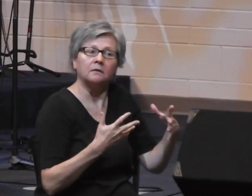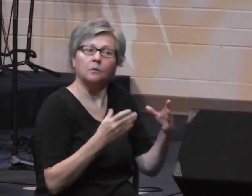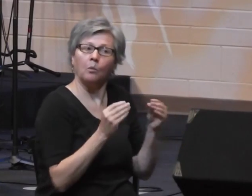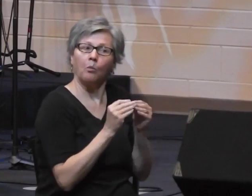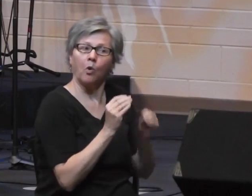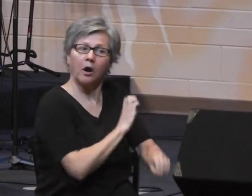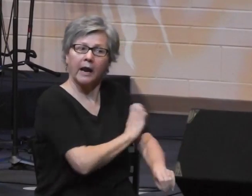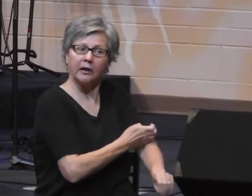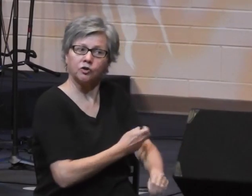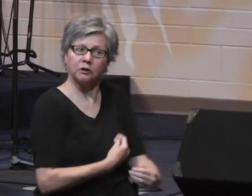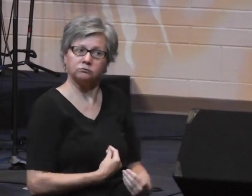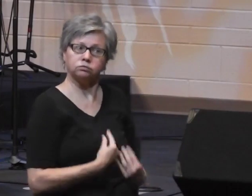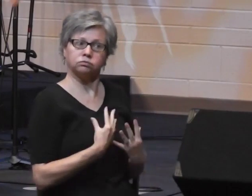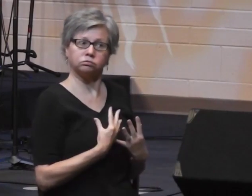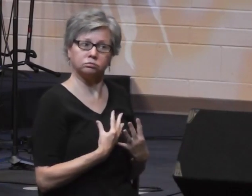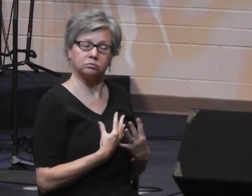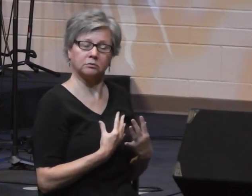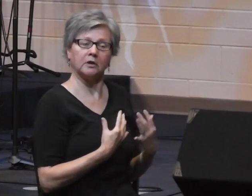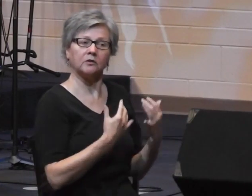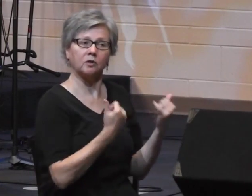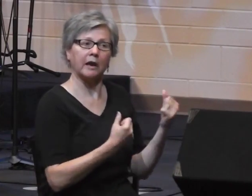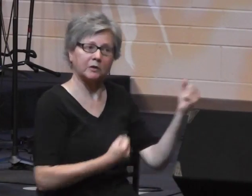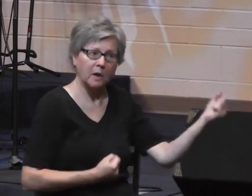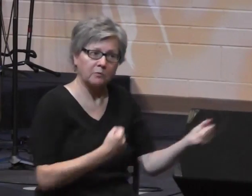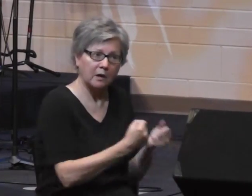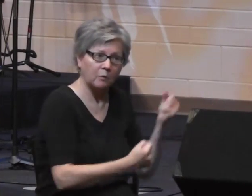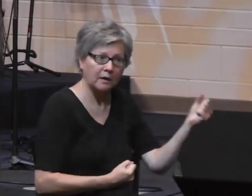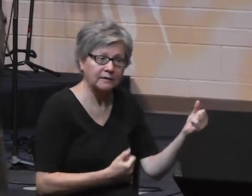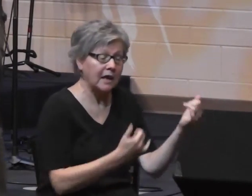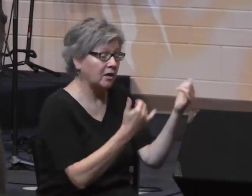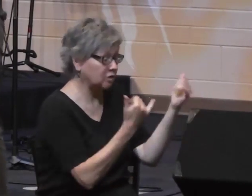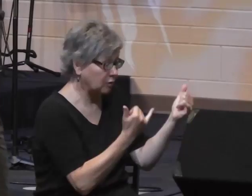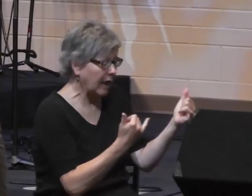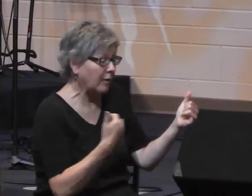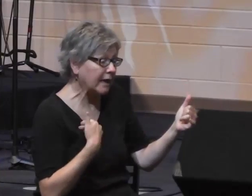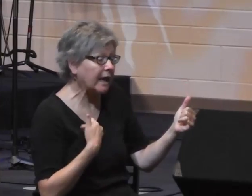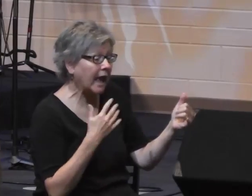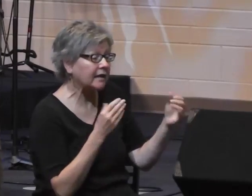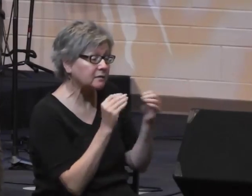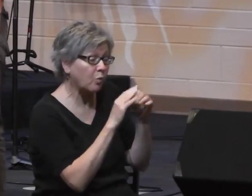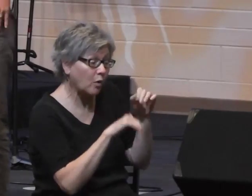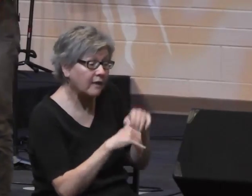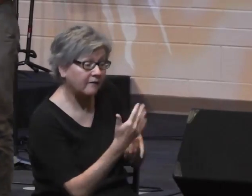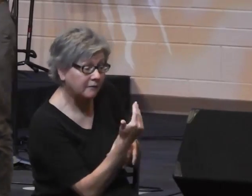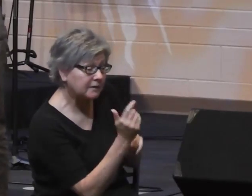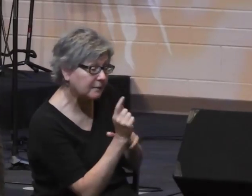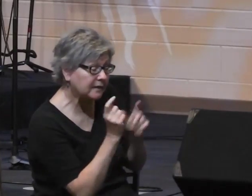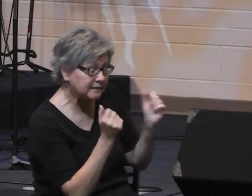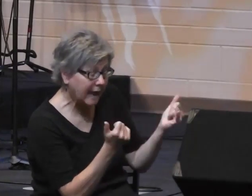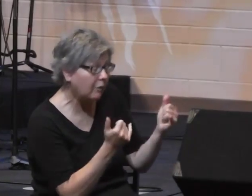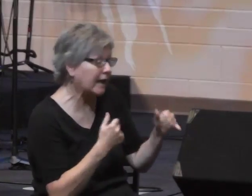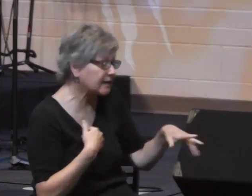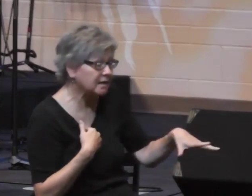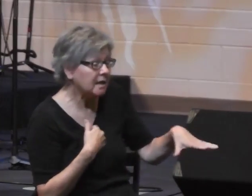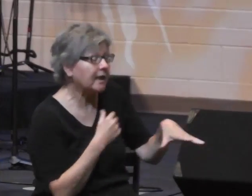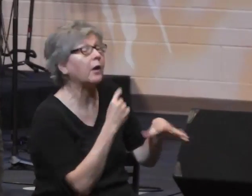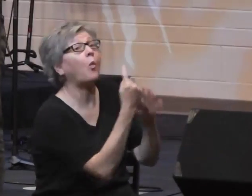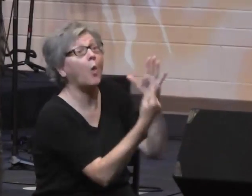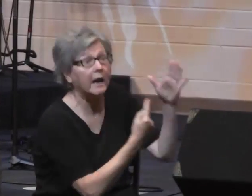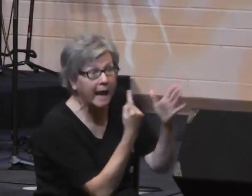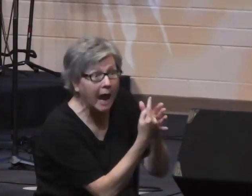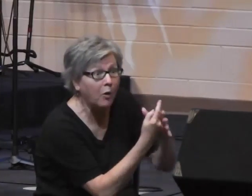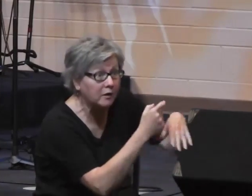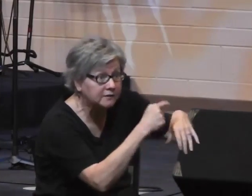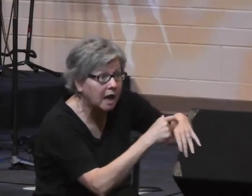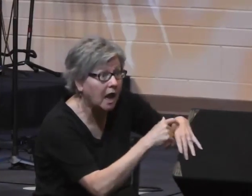at 2 a.m. He's got an hour buffer now. So we're all freaking out. We're like, oh yeah, you've got this. This is going to be amazing. We're going to go to the next